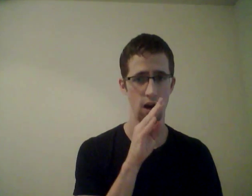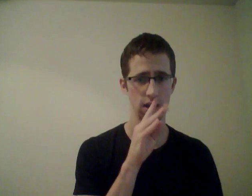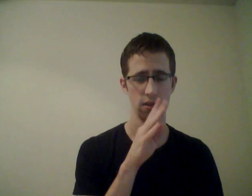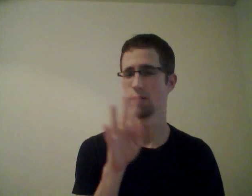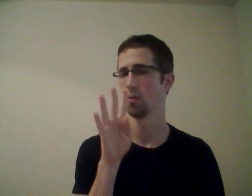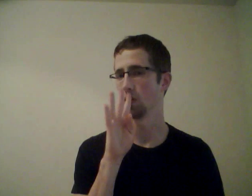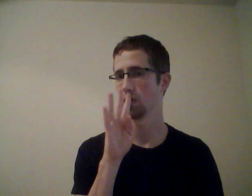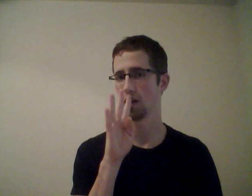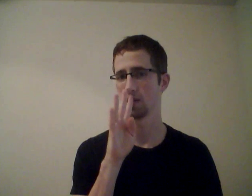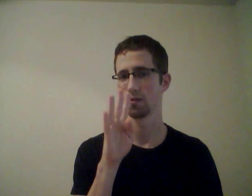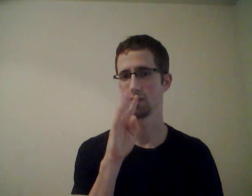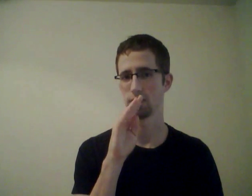Talk, or talk.